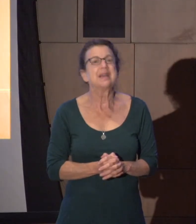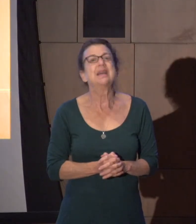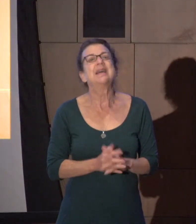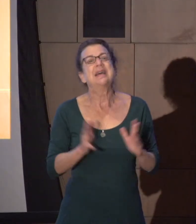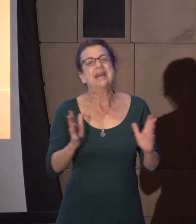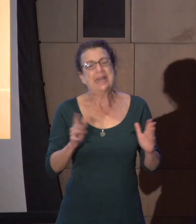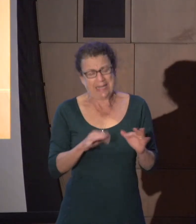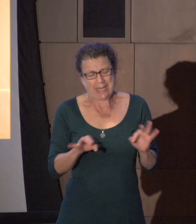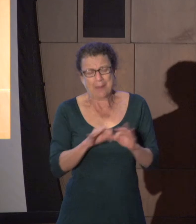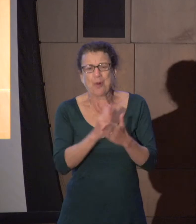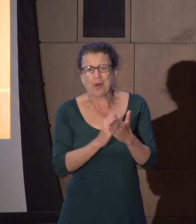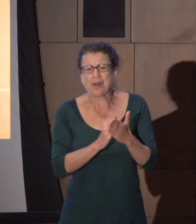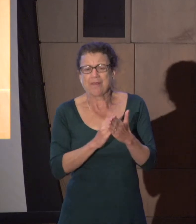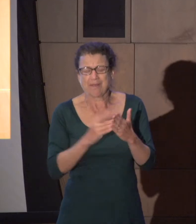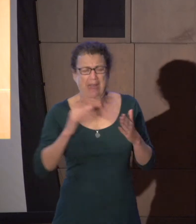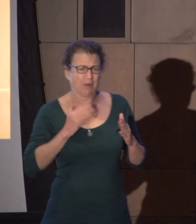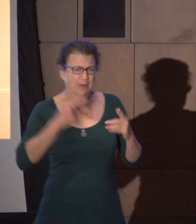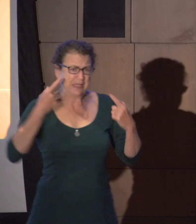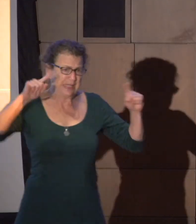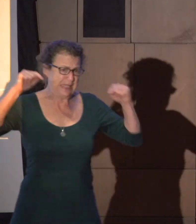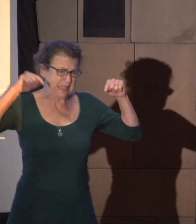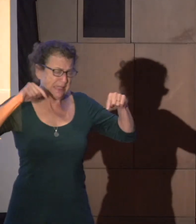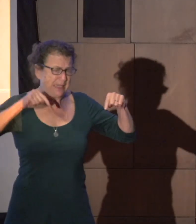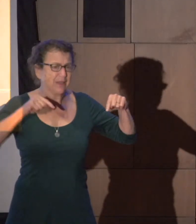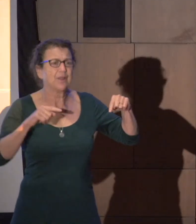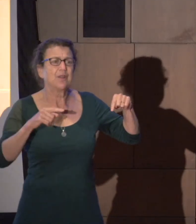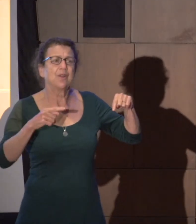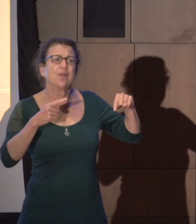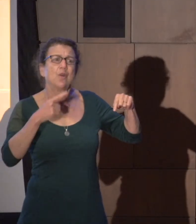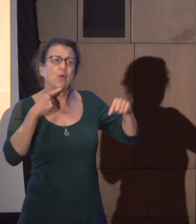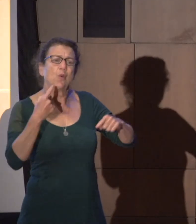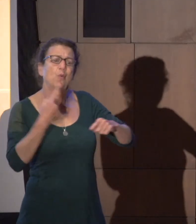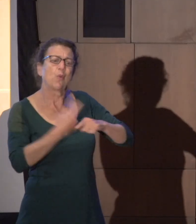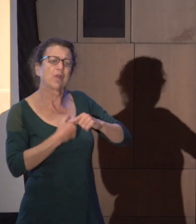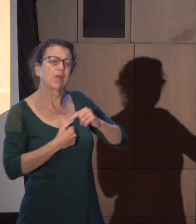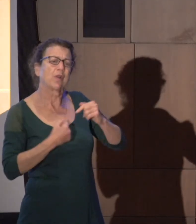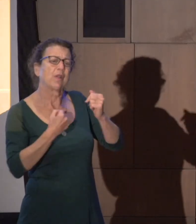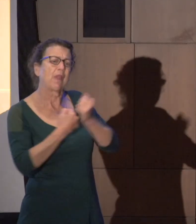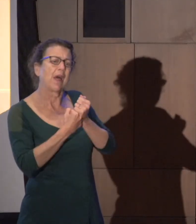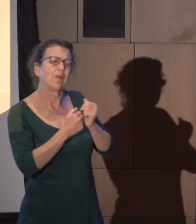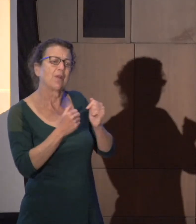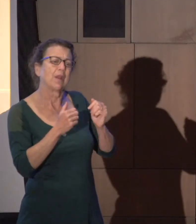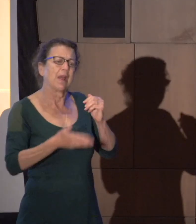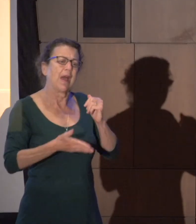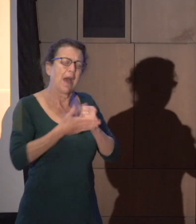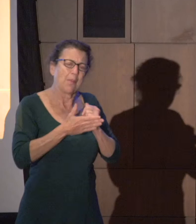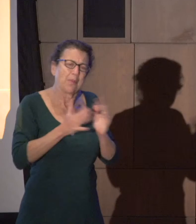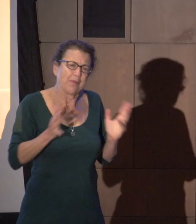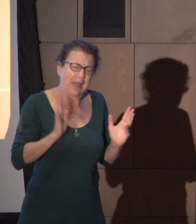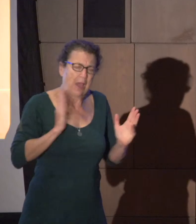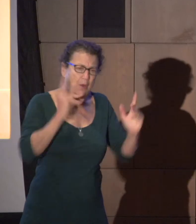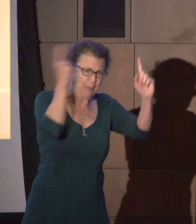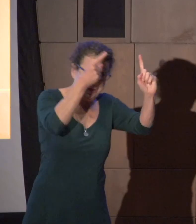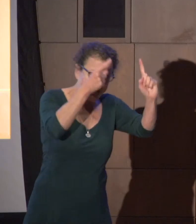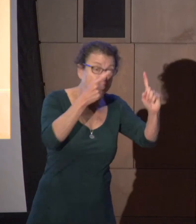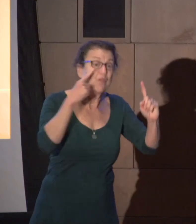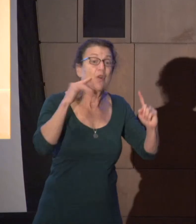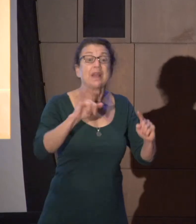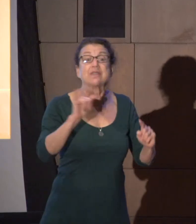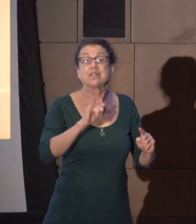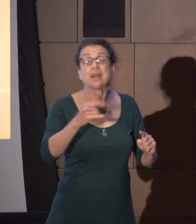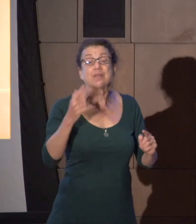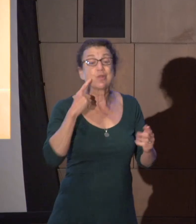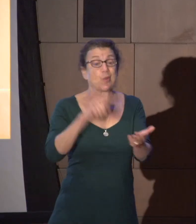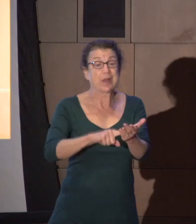A key part of our continued success here at Stay Work Play are those who regularly align themselves with and help put forward our mission. For that, I'd also